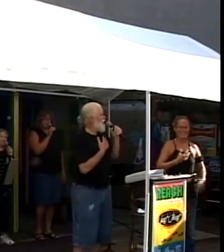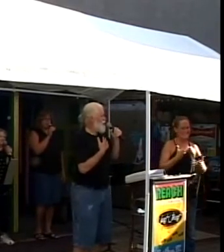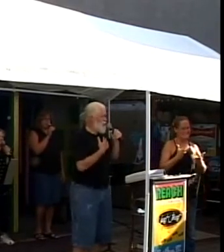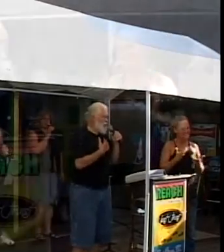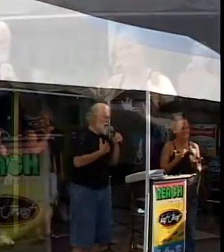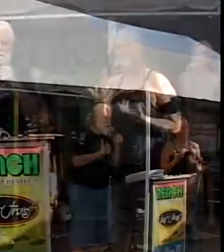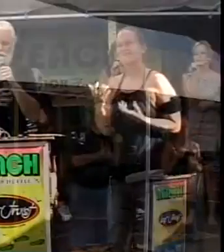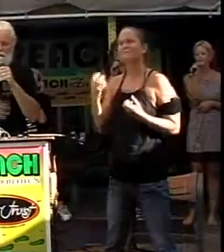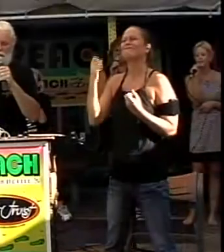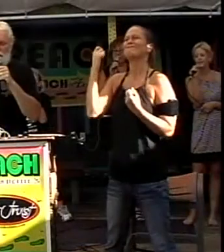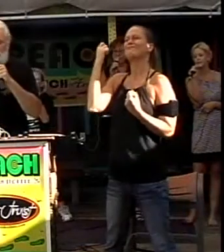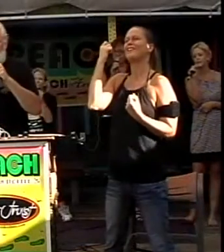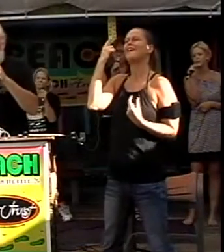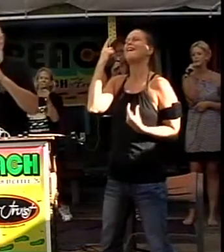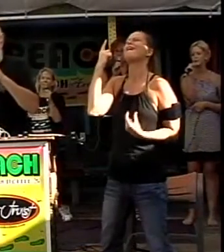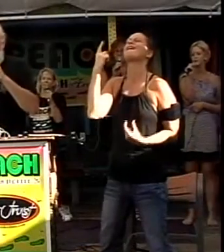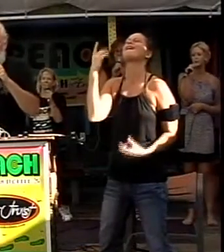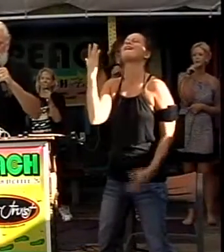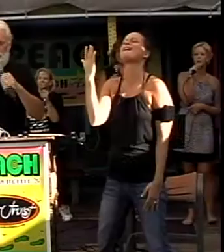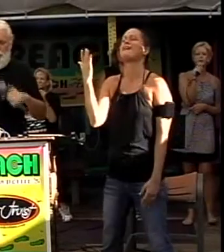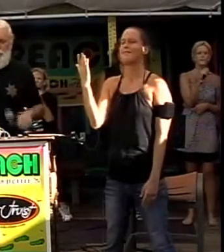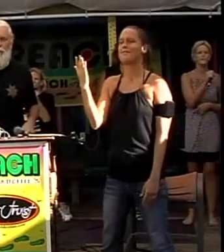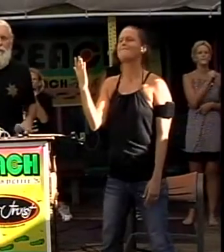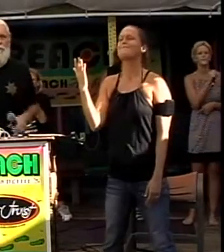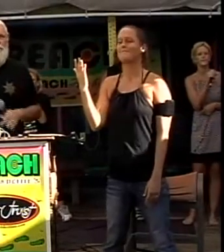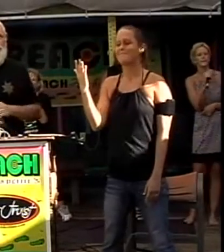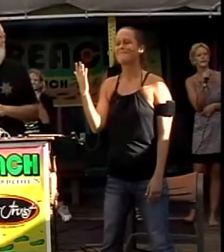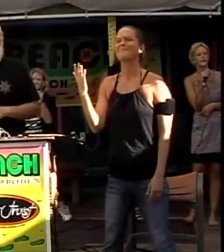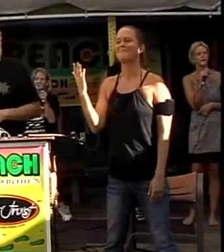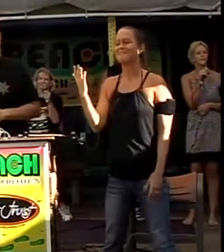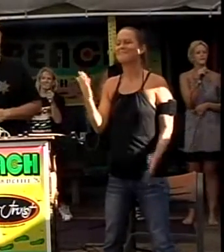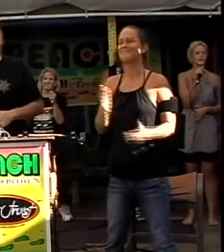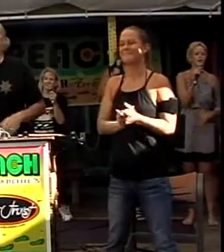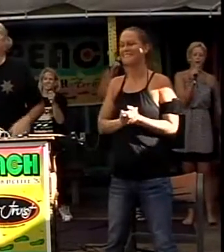I want to see you.